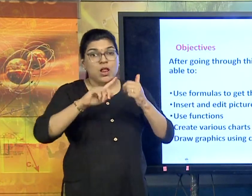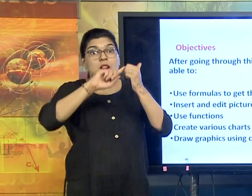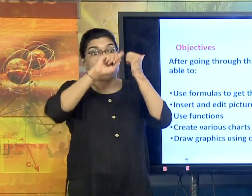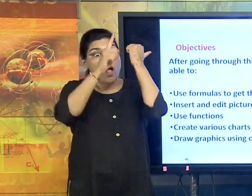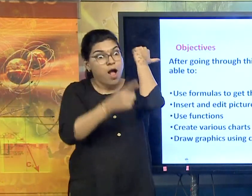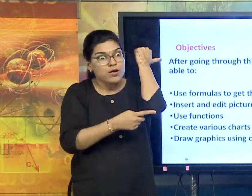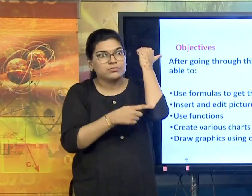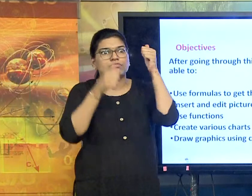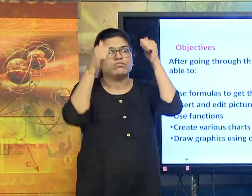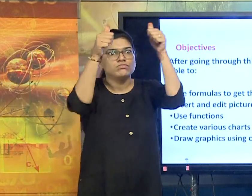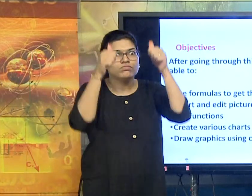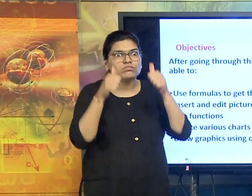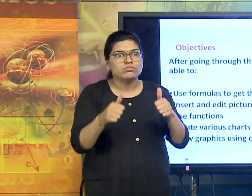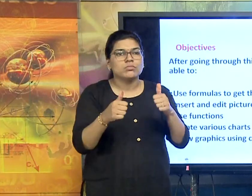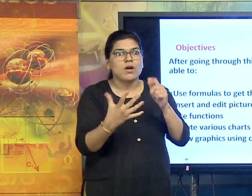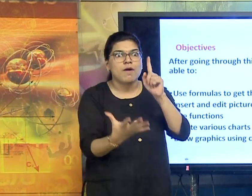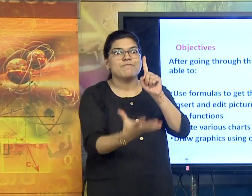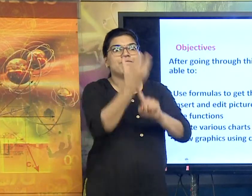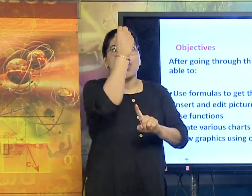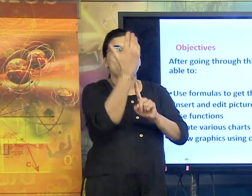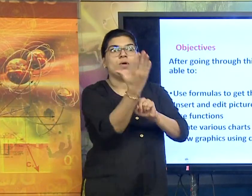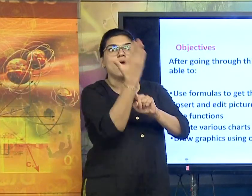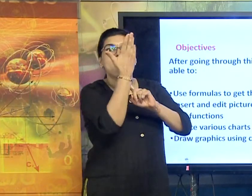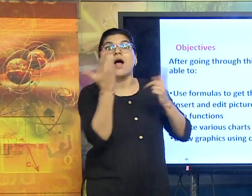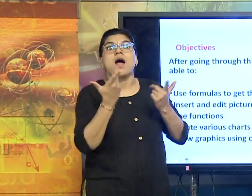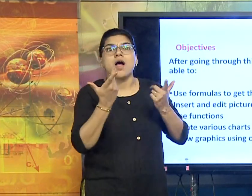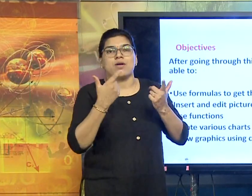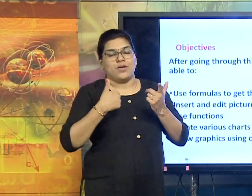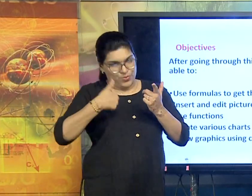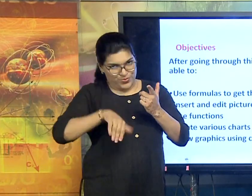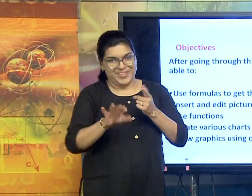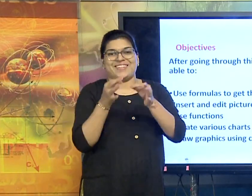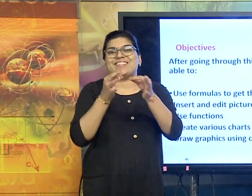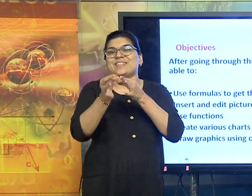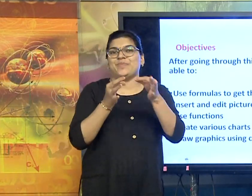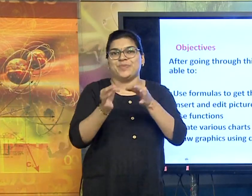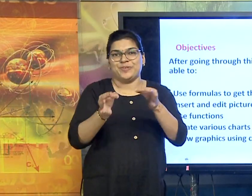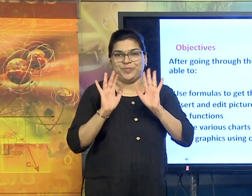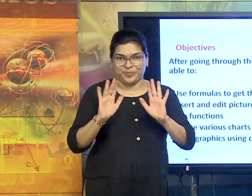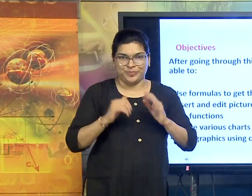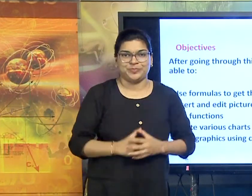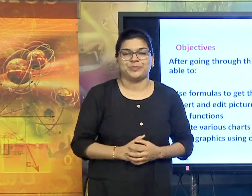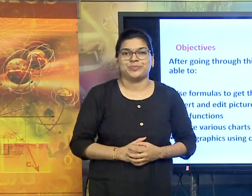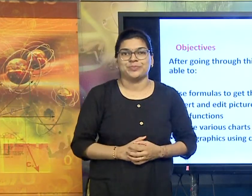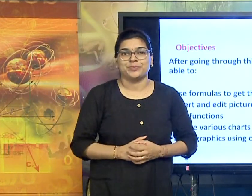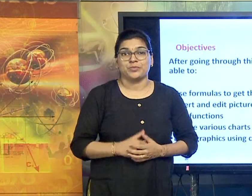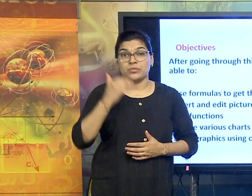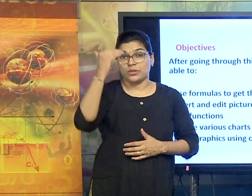How do we use formulas in Excel and how do we get result? So we will be understanding